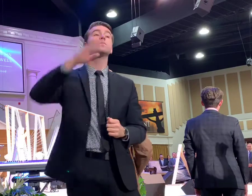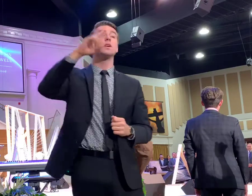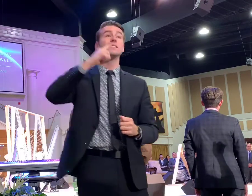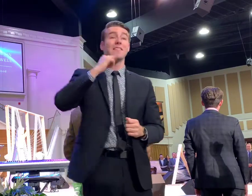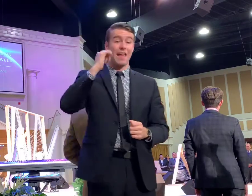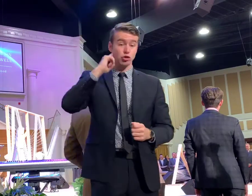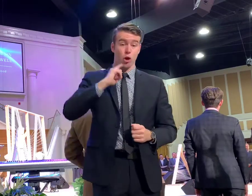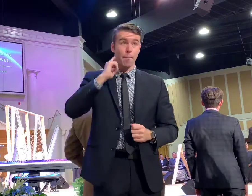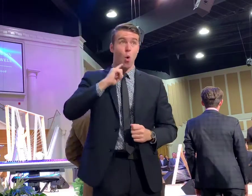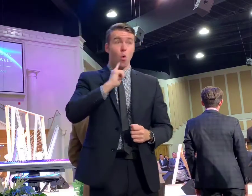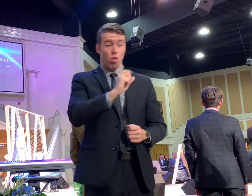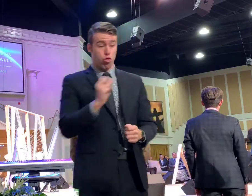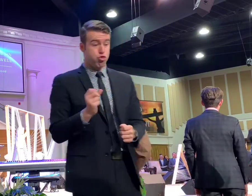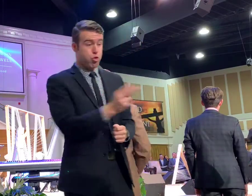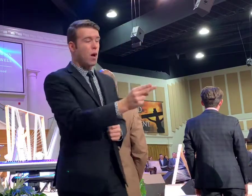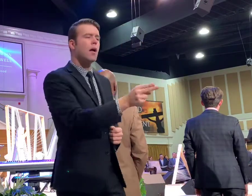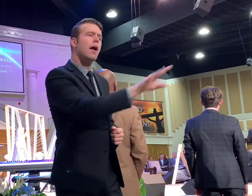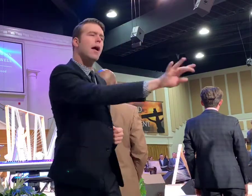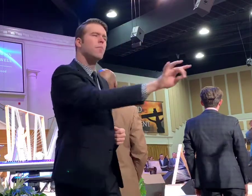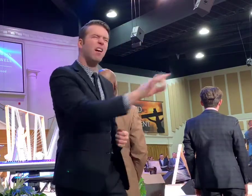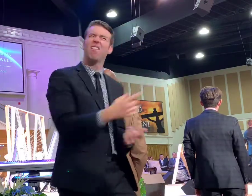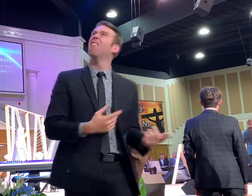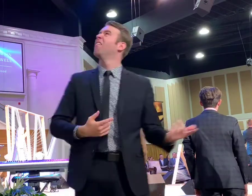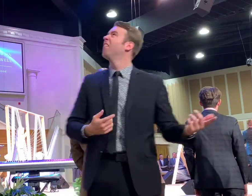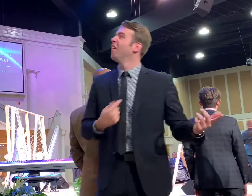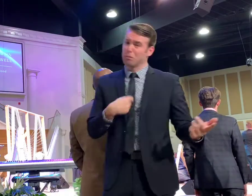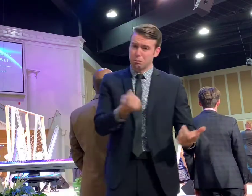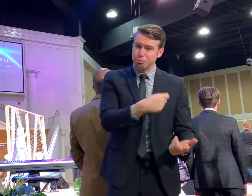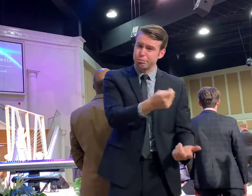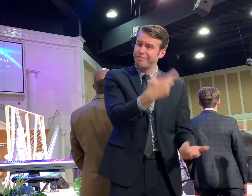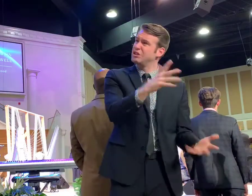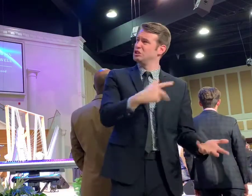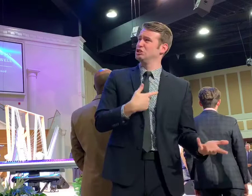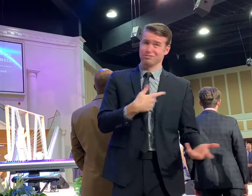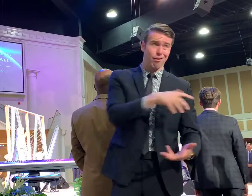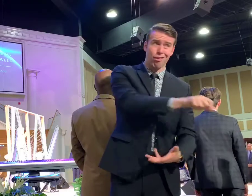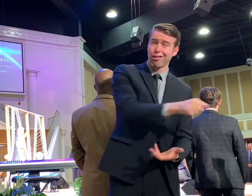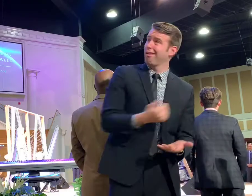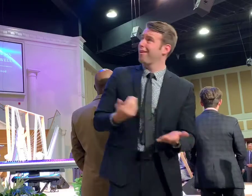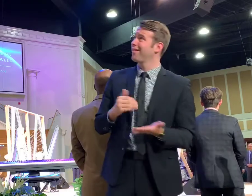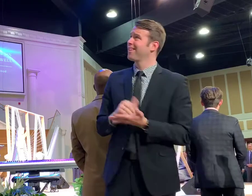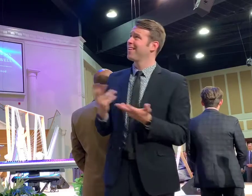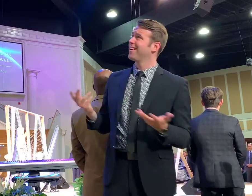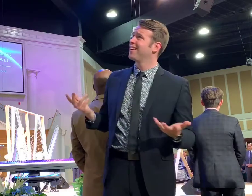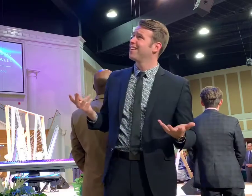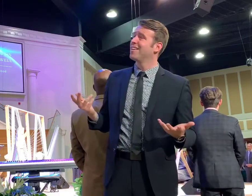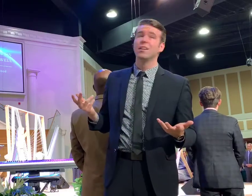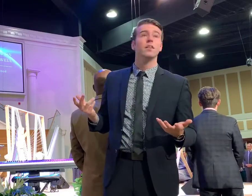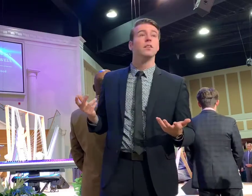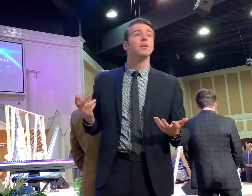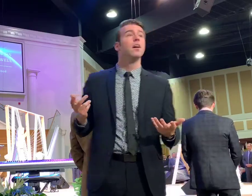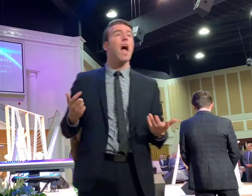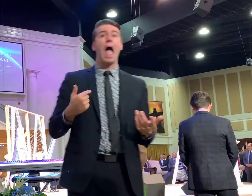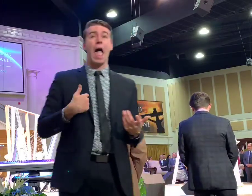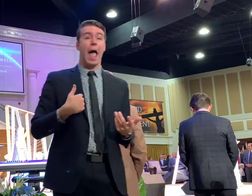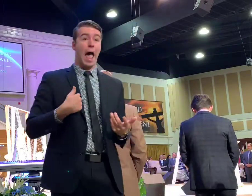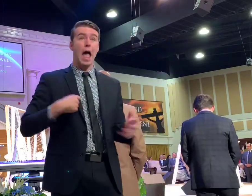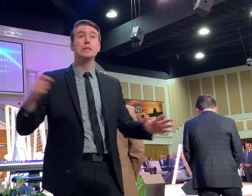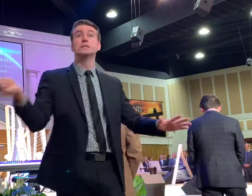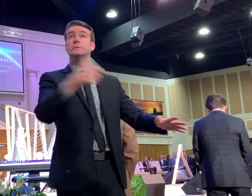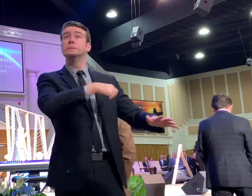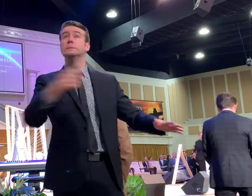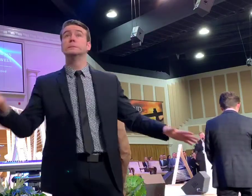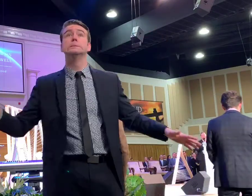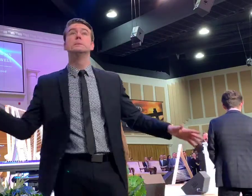quit that job. Well, it doesn't have any use for me anymore. I don't need victory. I'm not in a crisis. I'm not